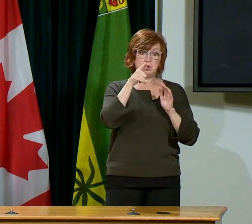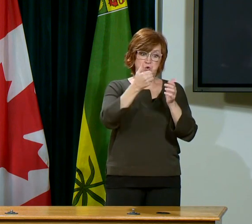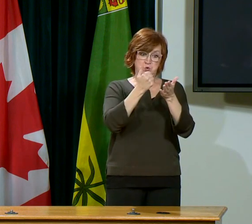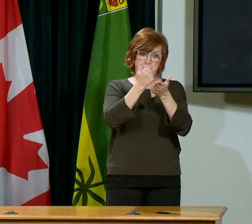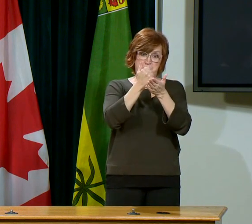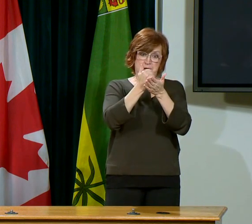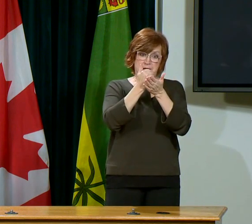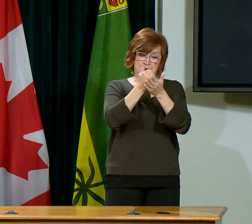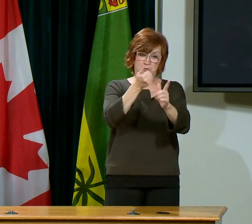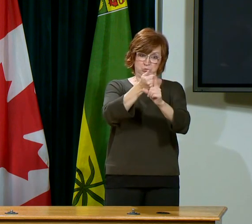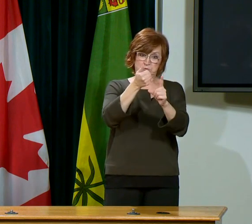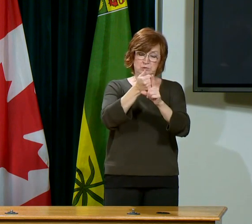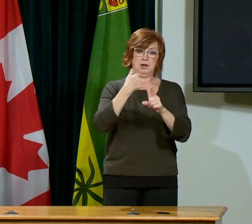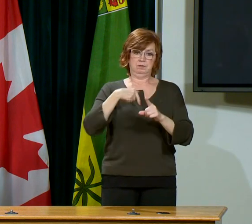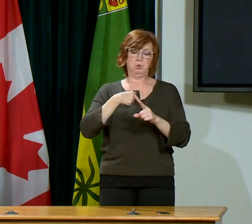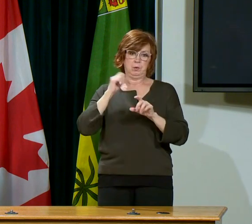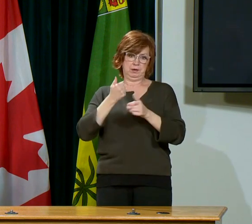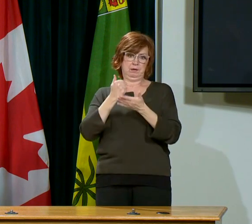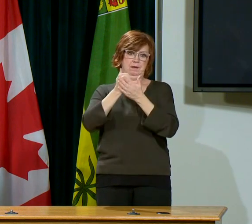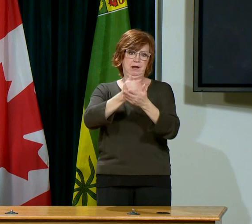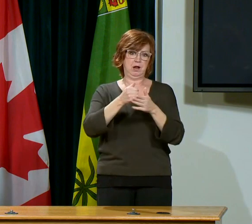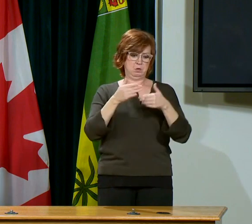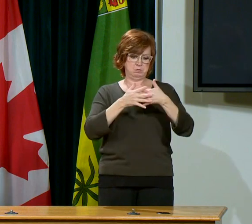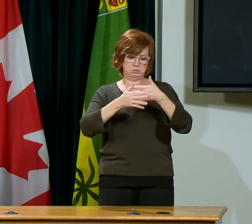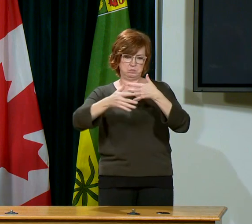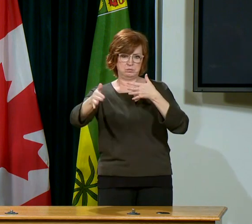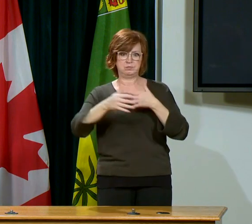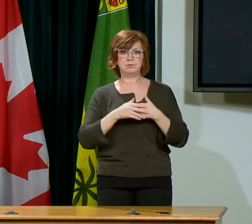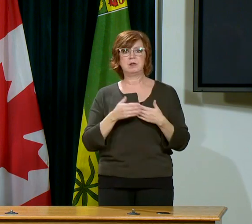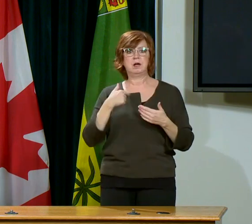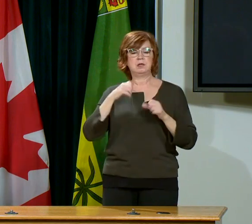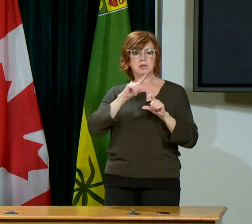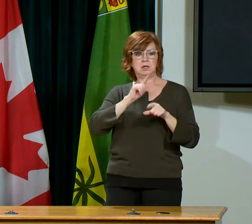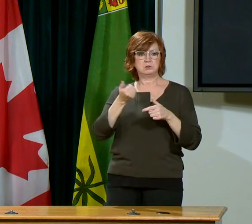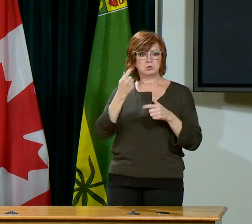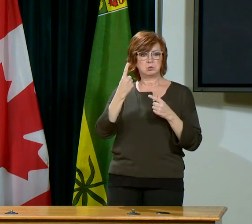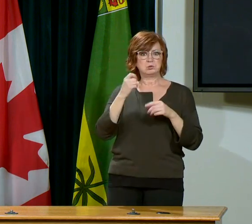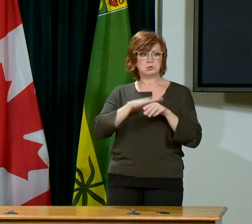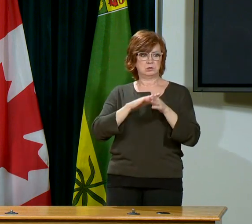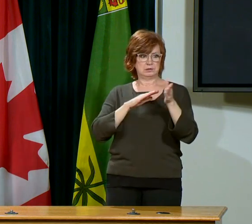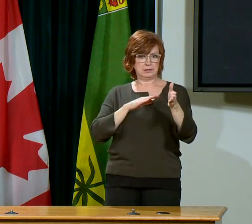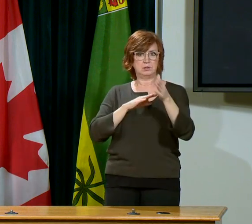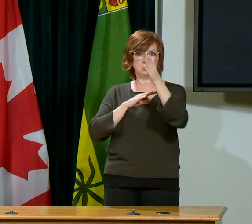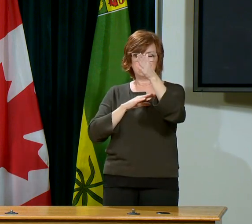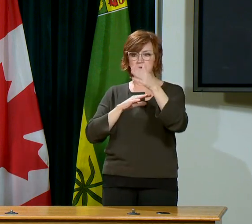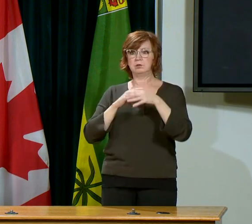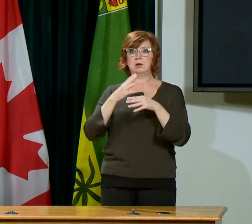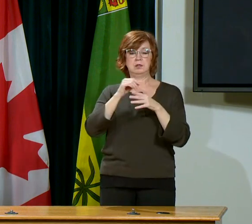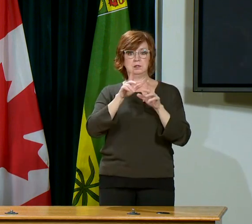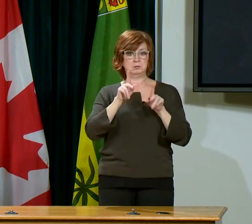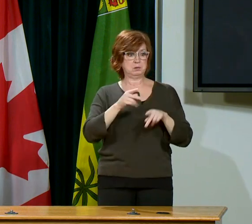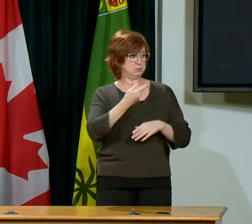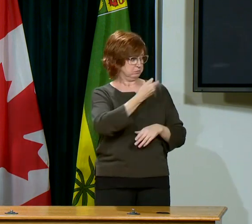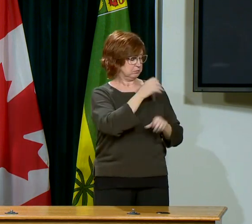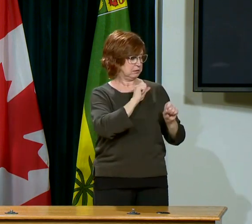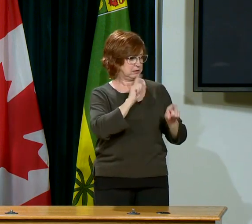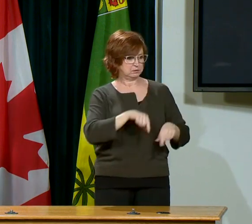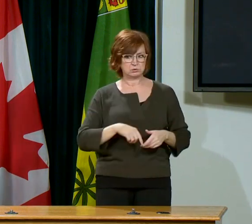Together with the team on the line, I'm happy to answer any questions. Maybe we'll start with a question on the line.